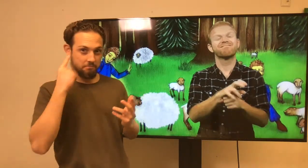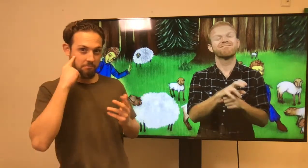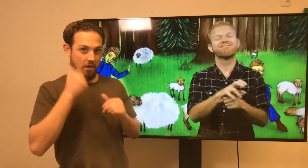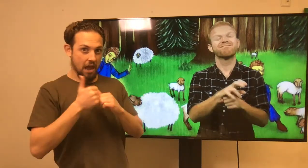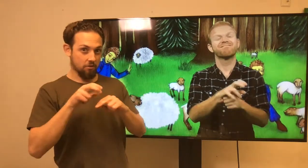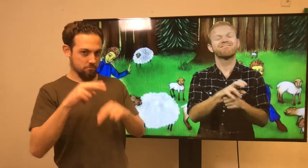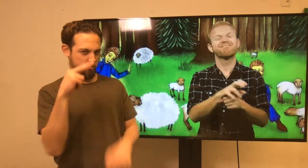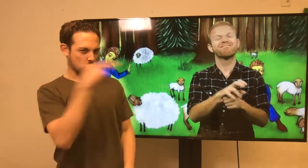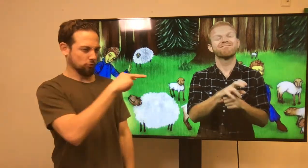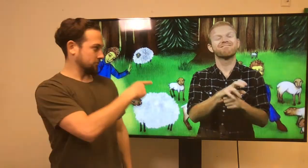ASL?